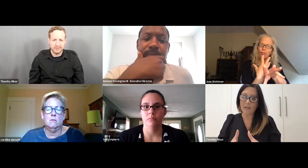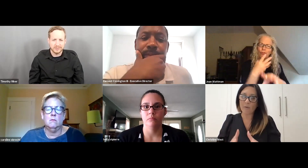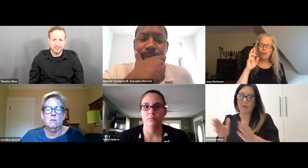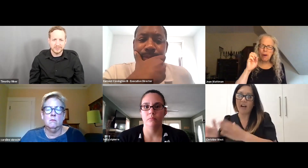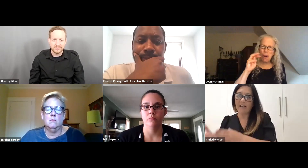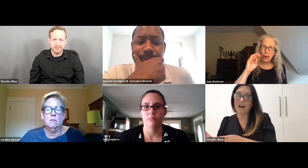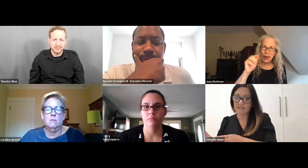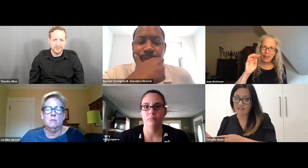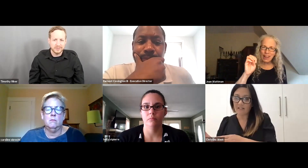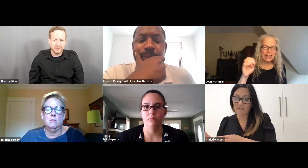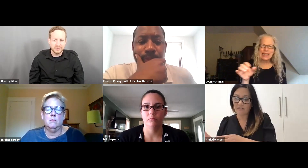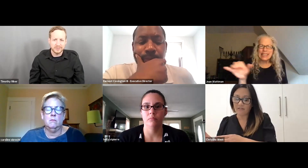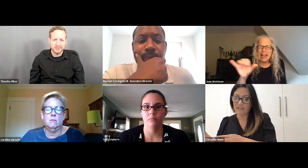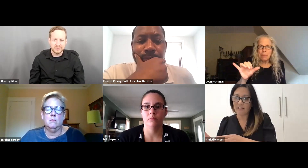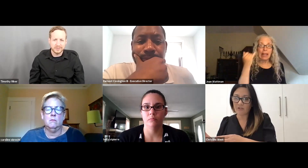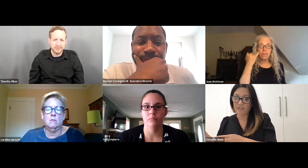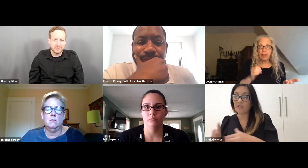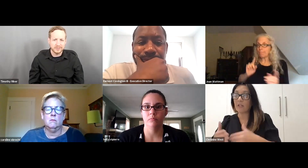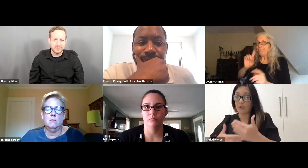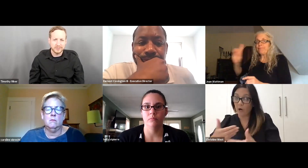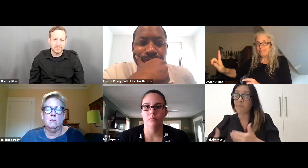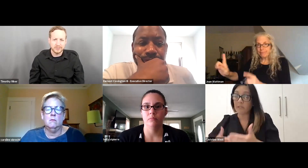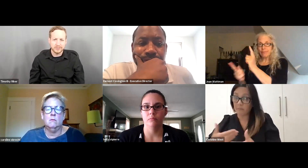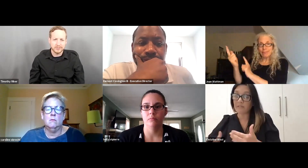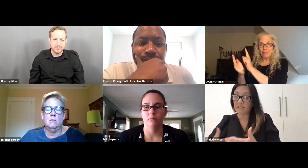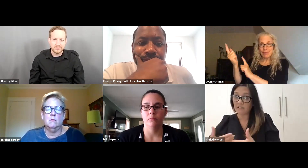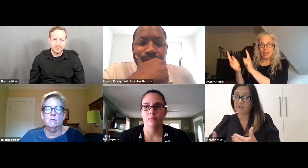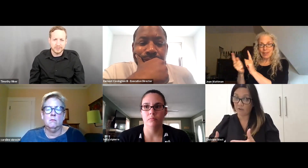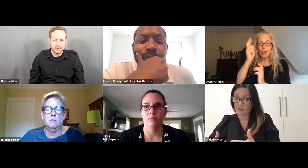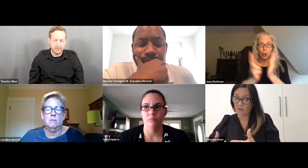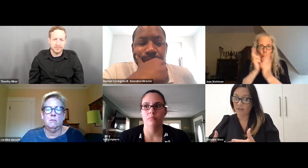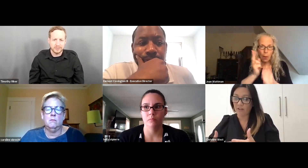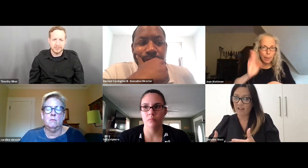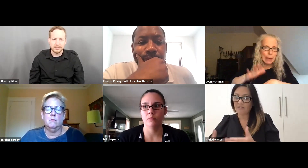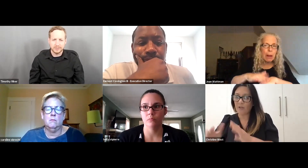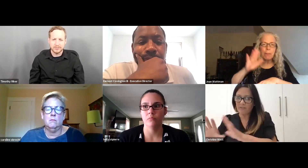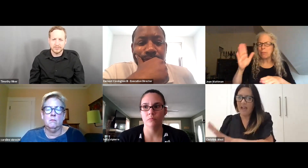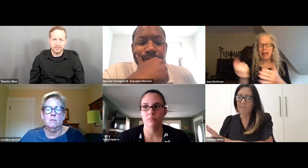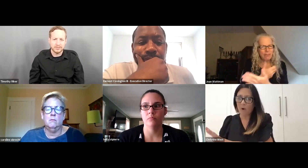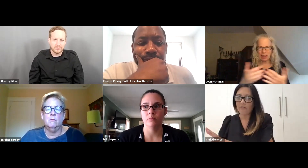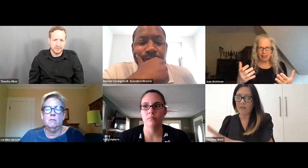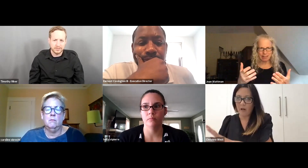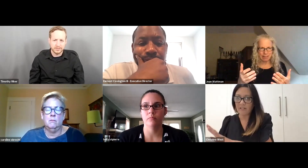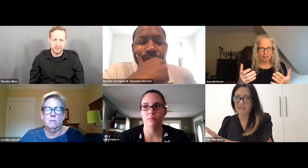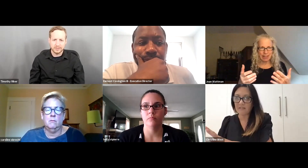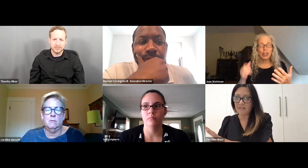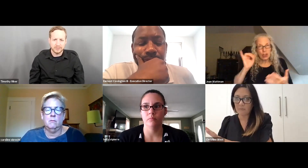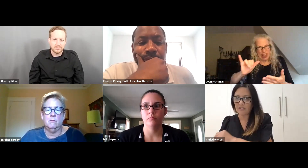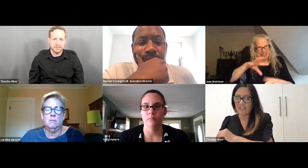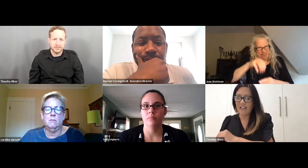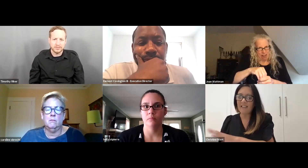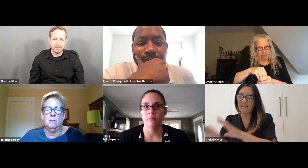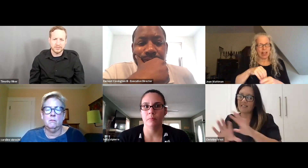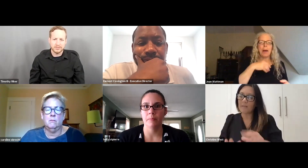way as they would provide on-site services, so like 2-hour minimums and so forth. So there was that part of it, policies